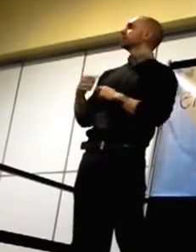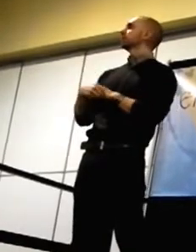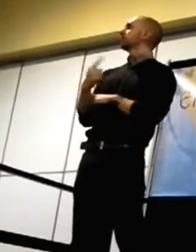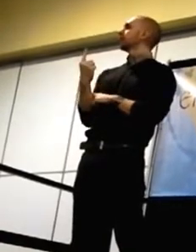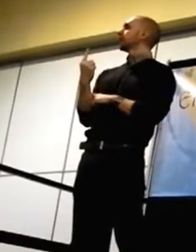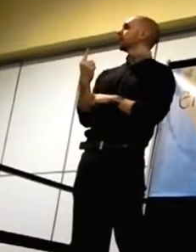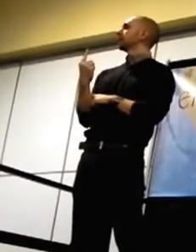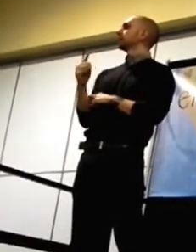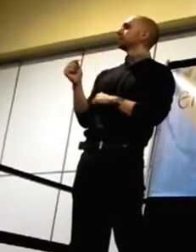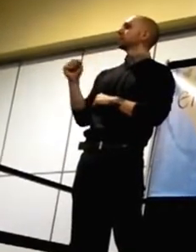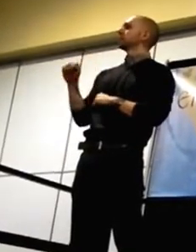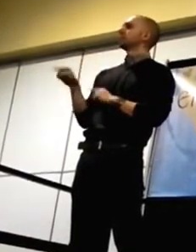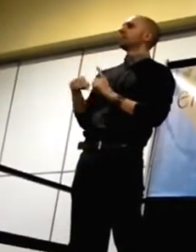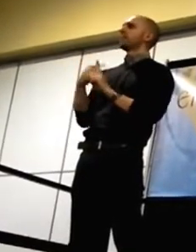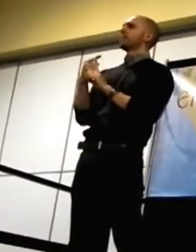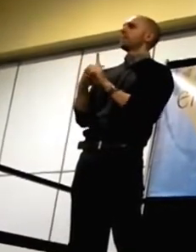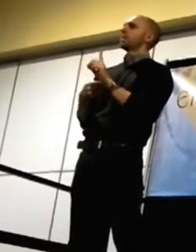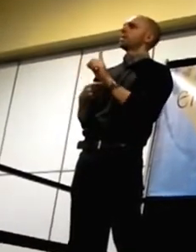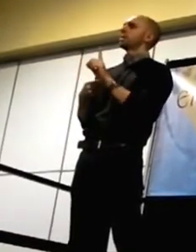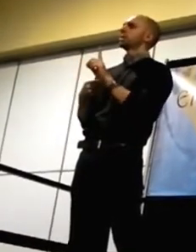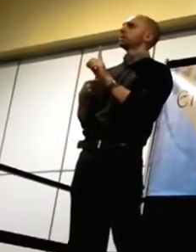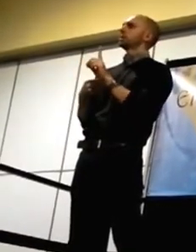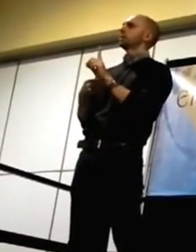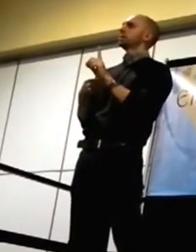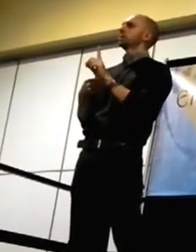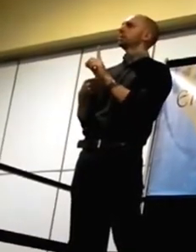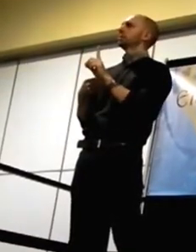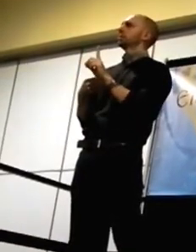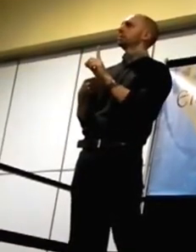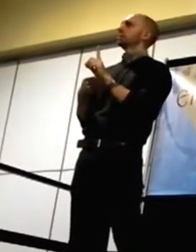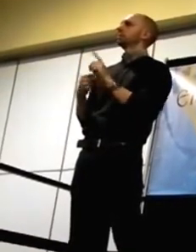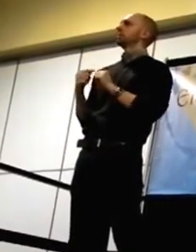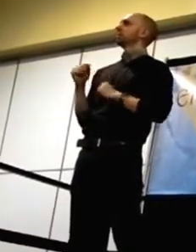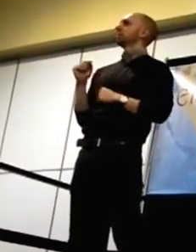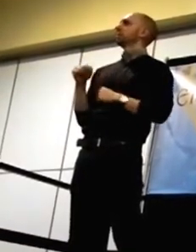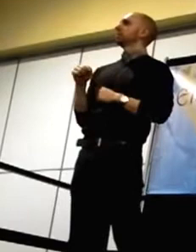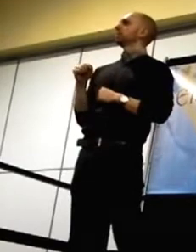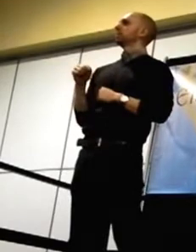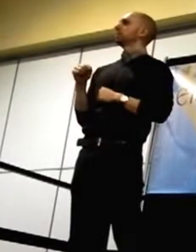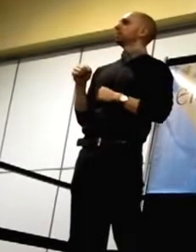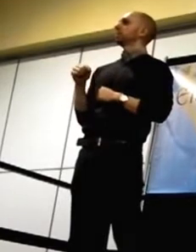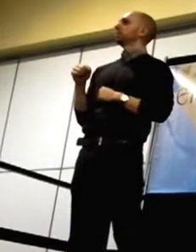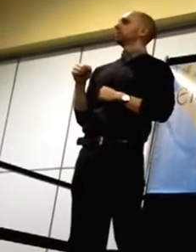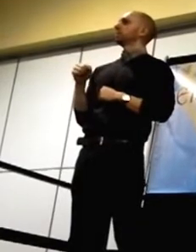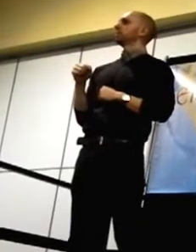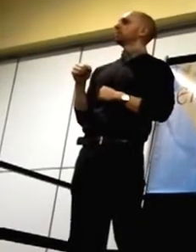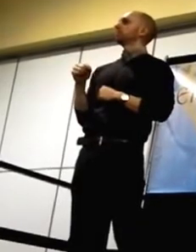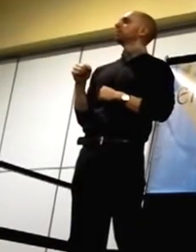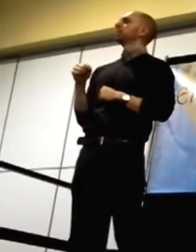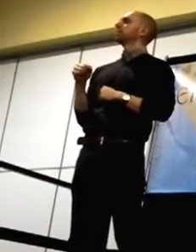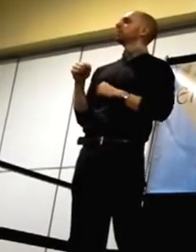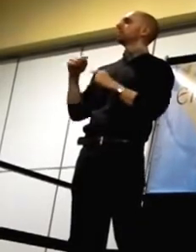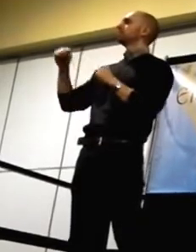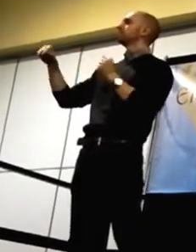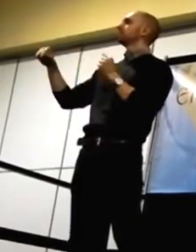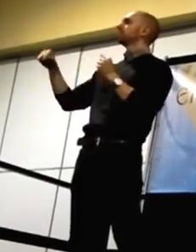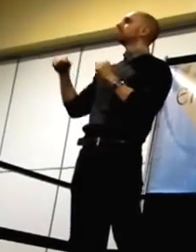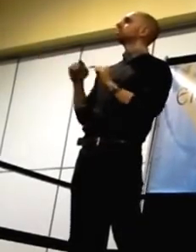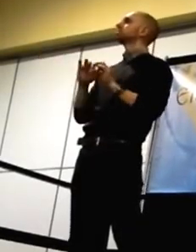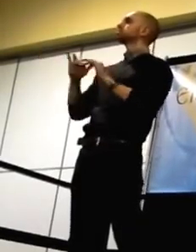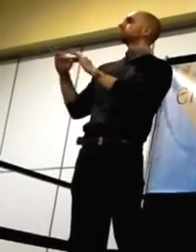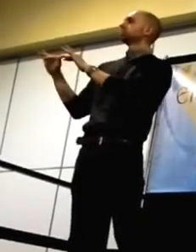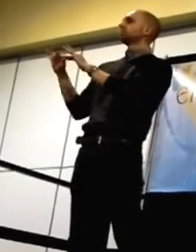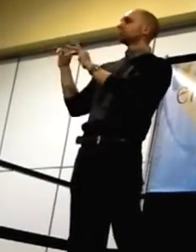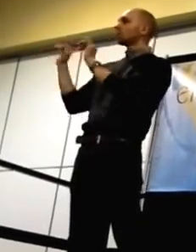in this place which the Bayt al-Haram in Mecca. This is how important